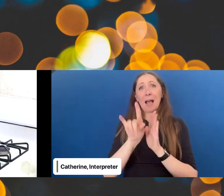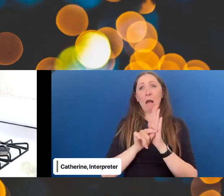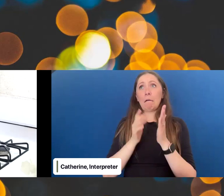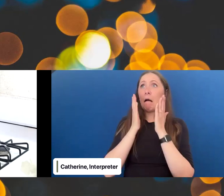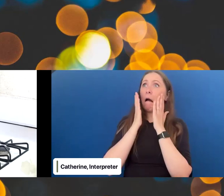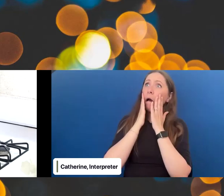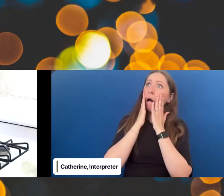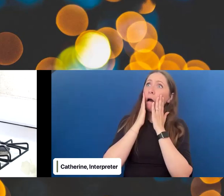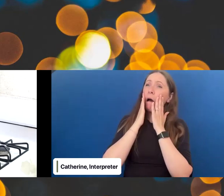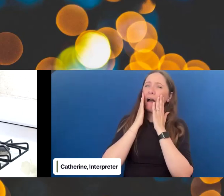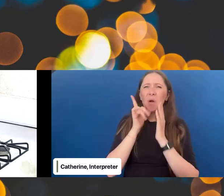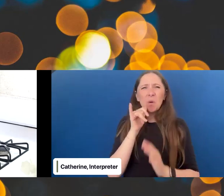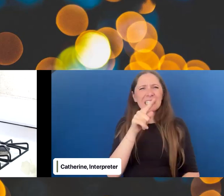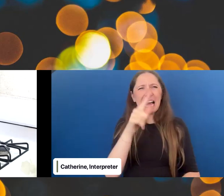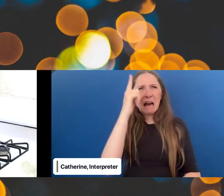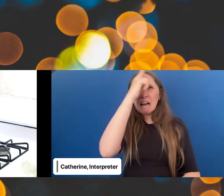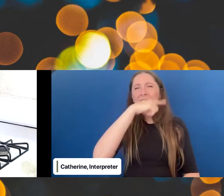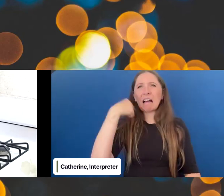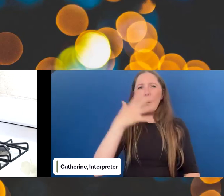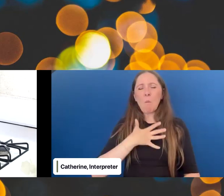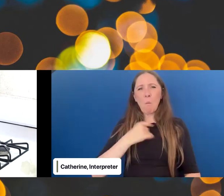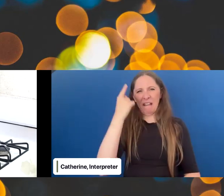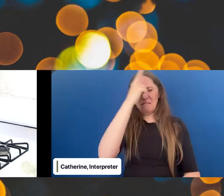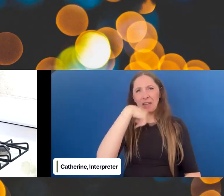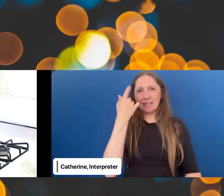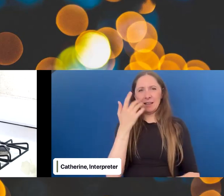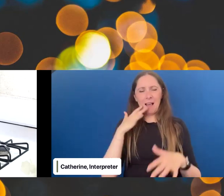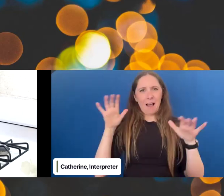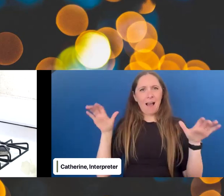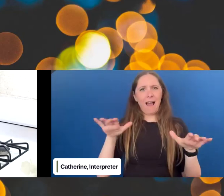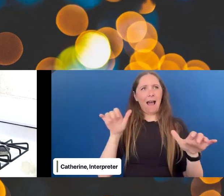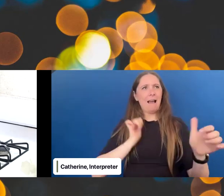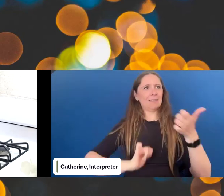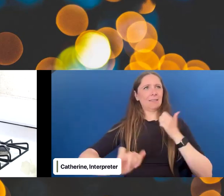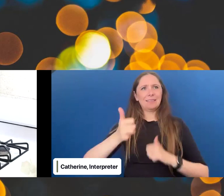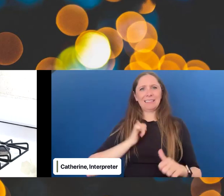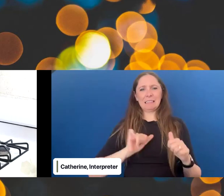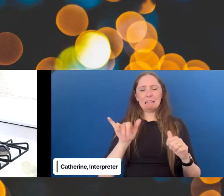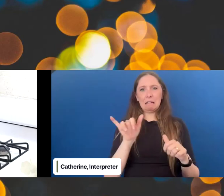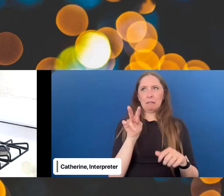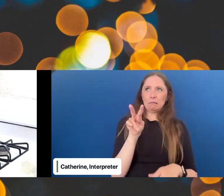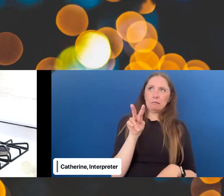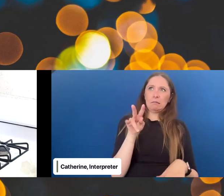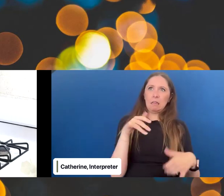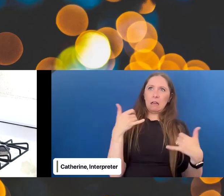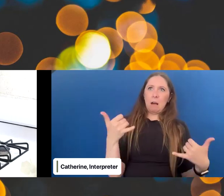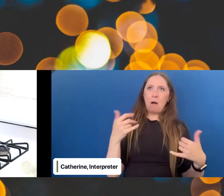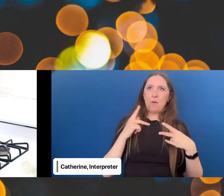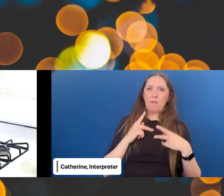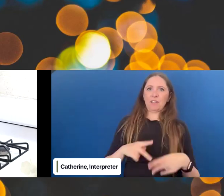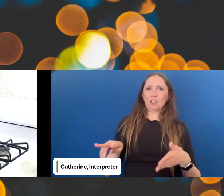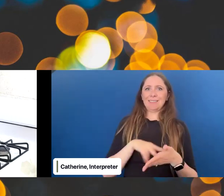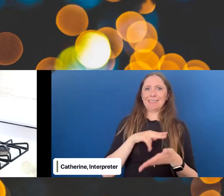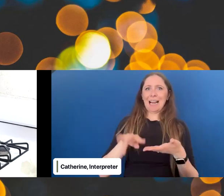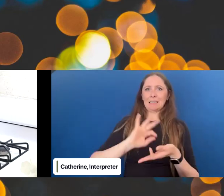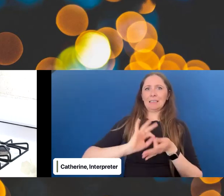it's like, who is that person in whiteface acting or doing a modern physical dance